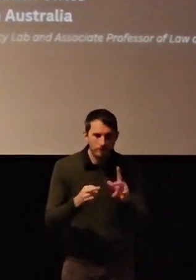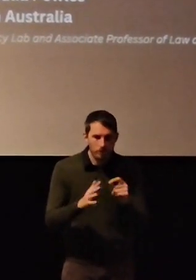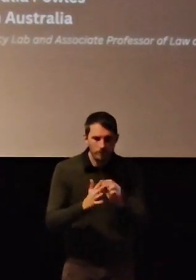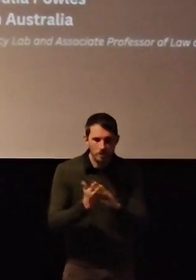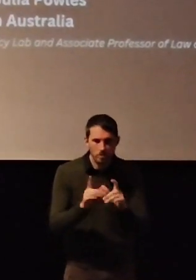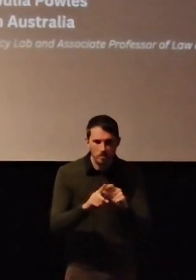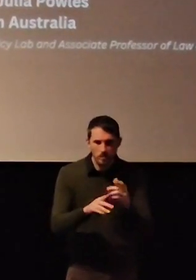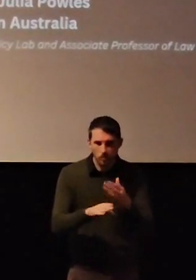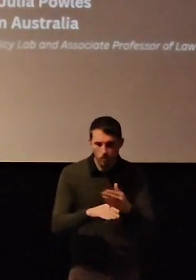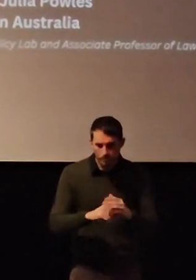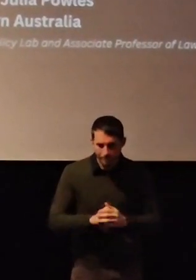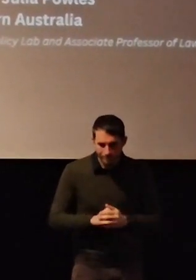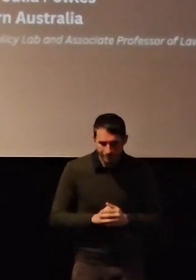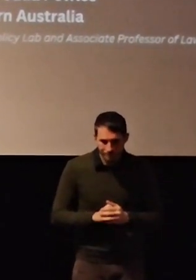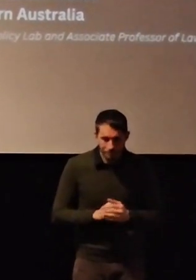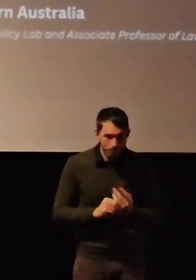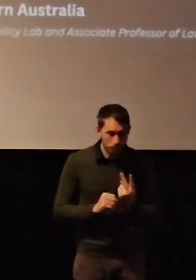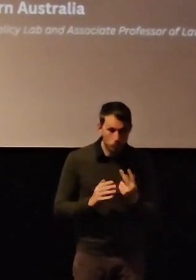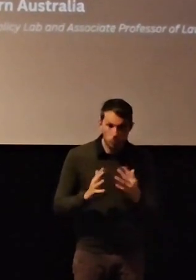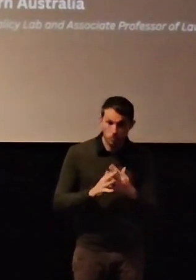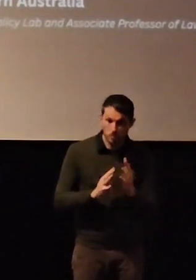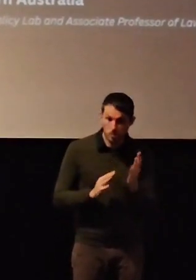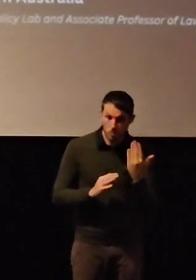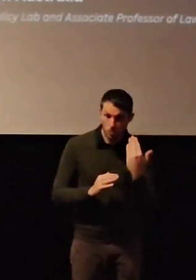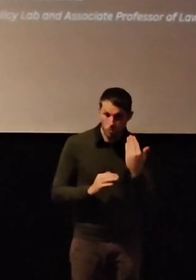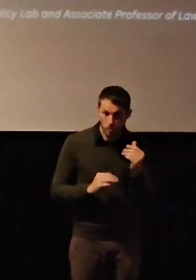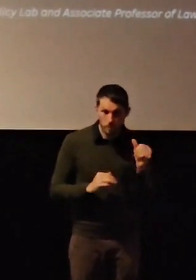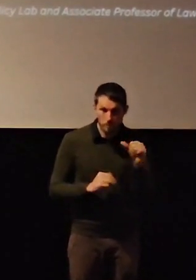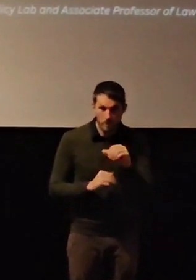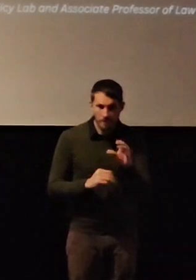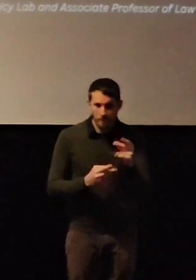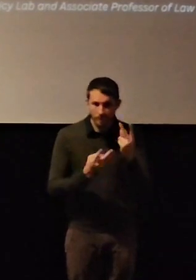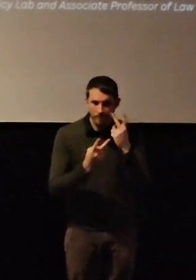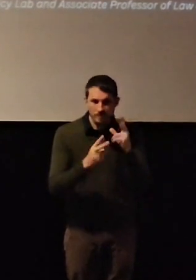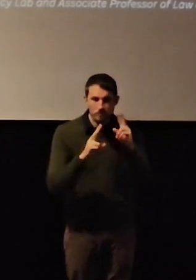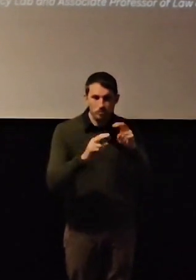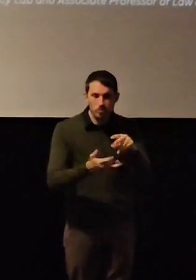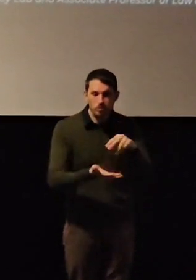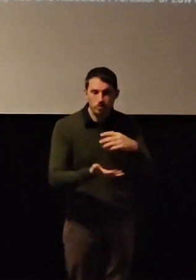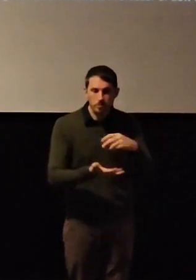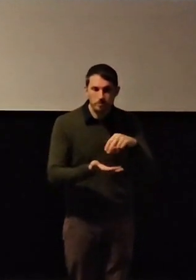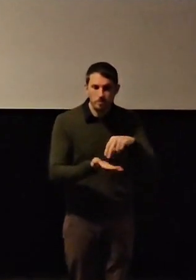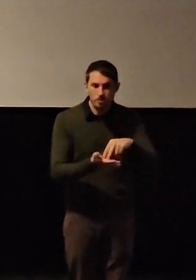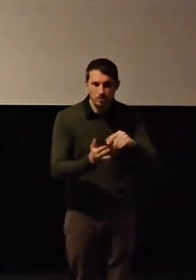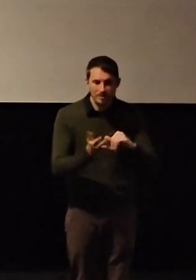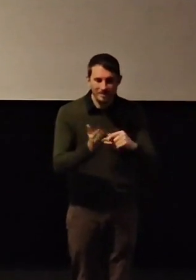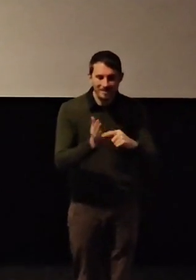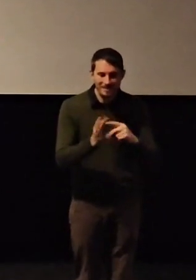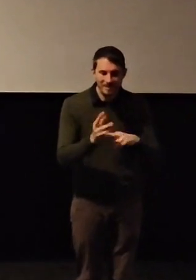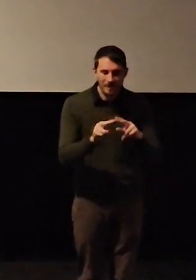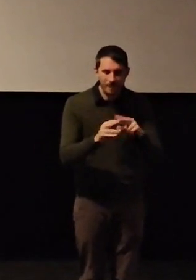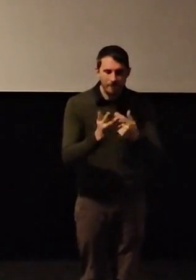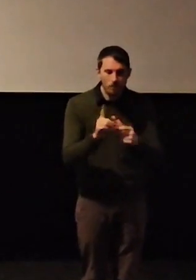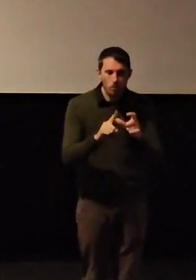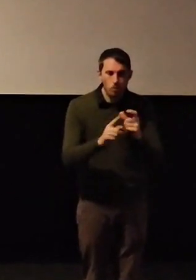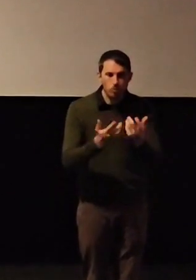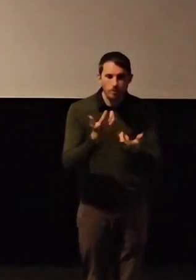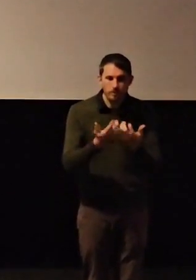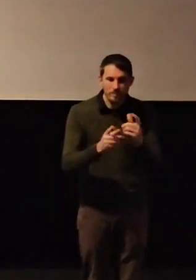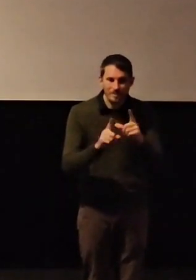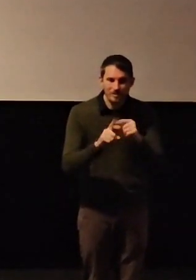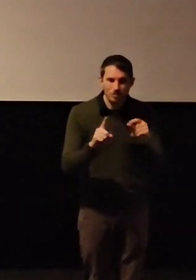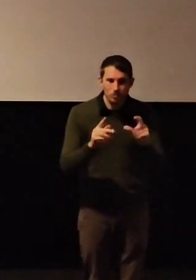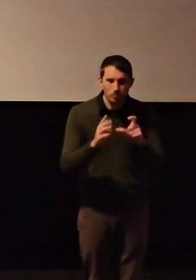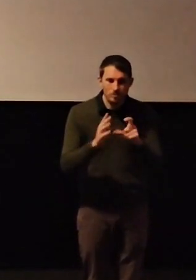She just returned maybe a couple of weeks ago from a visiting research position at Stanford University's